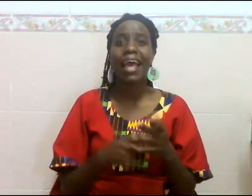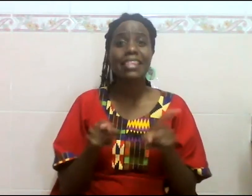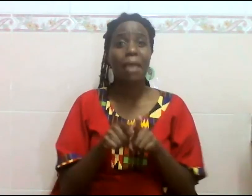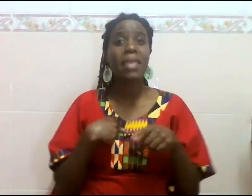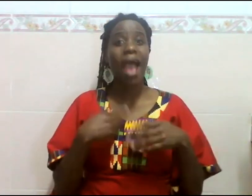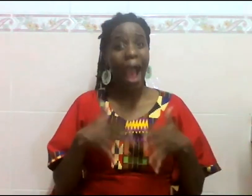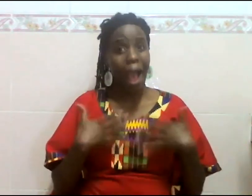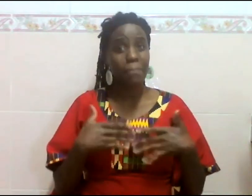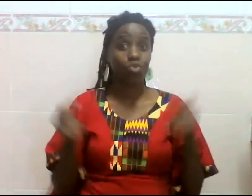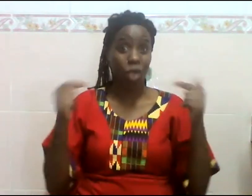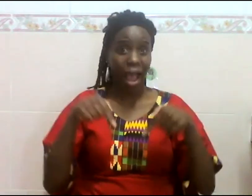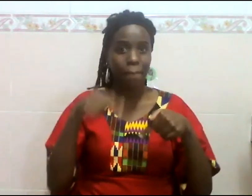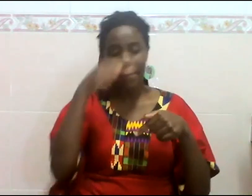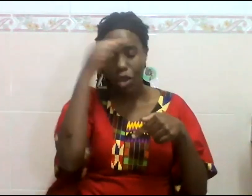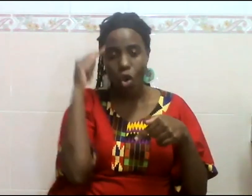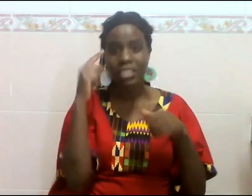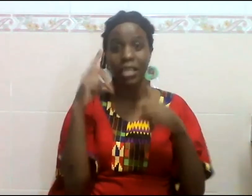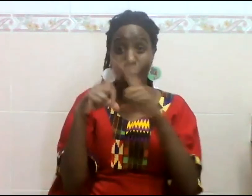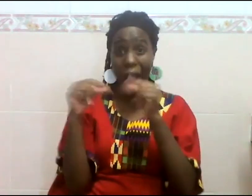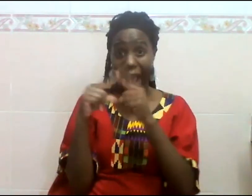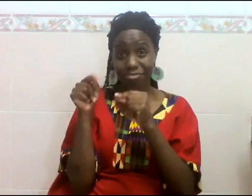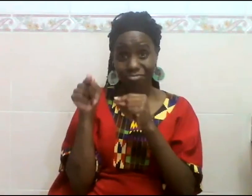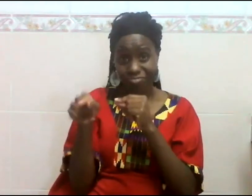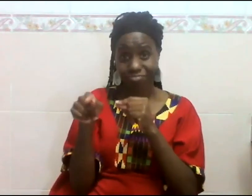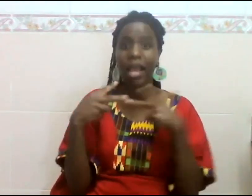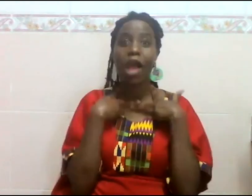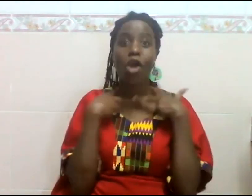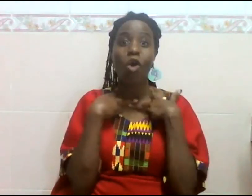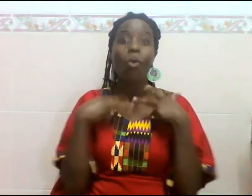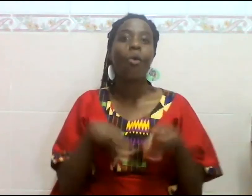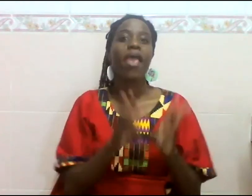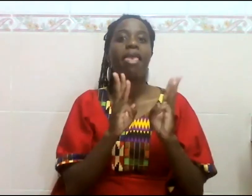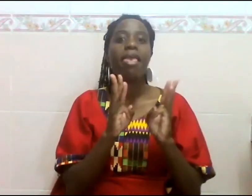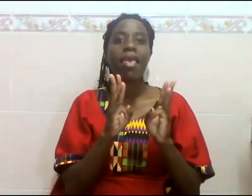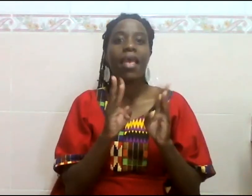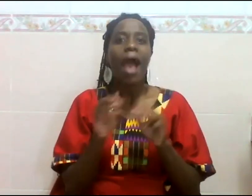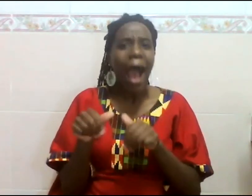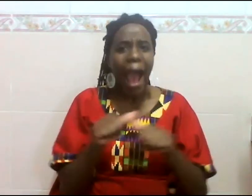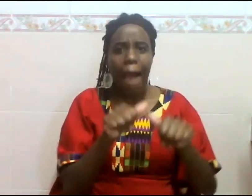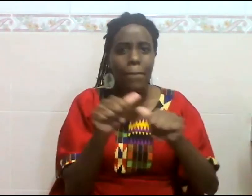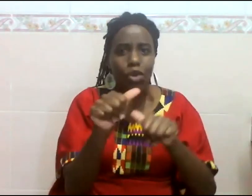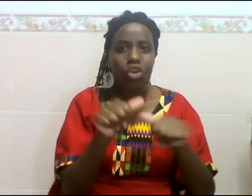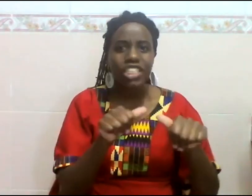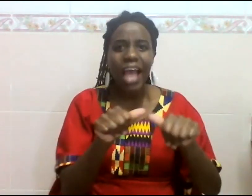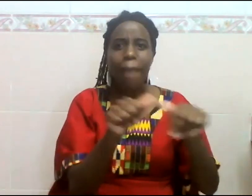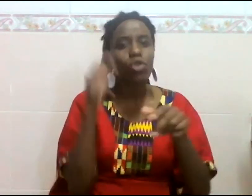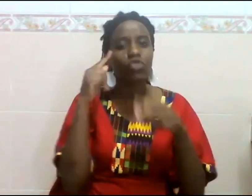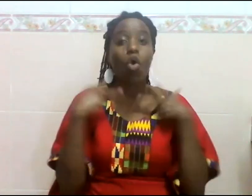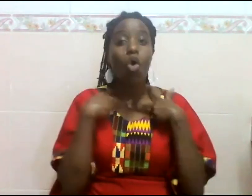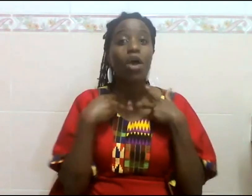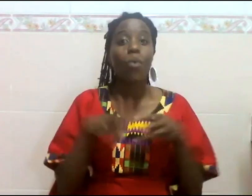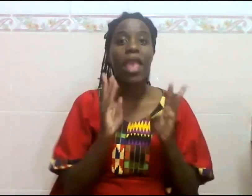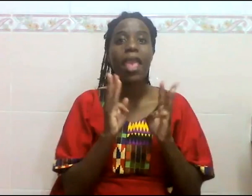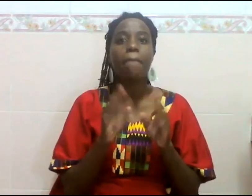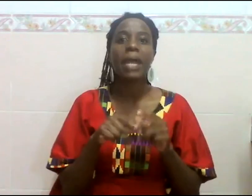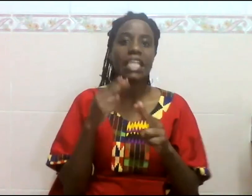like colonialist approach, when like even terminologies and names are robbed and renamed and rebranded to mean